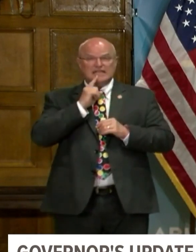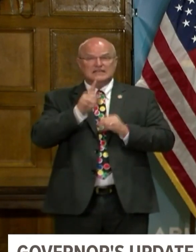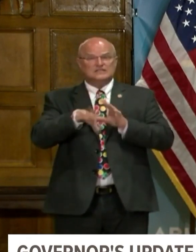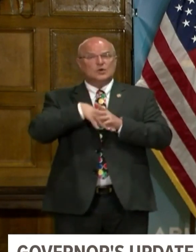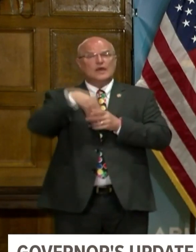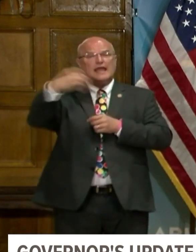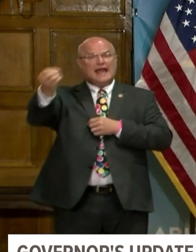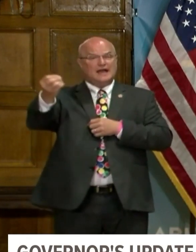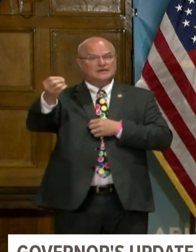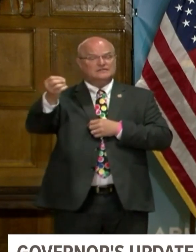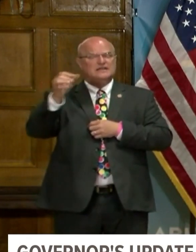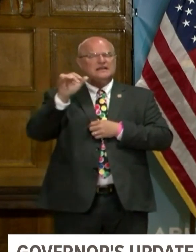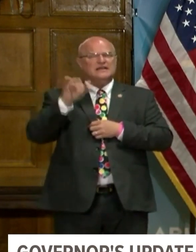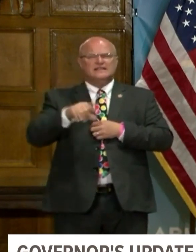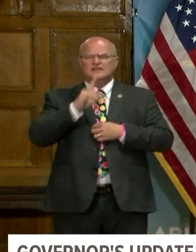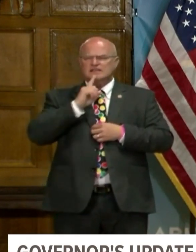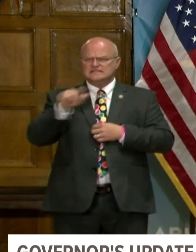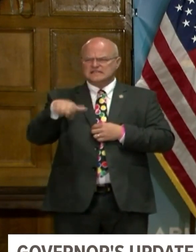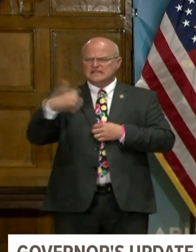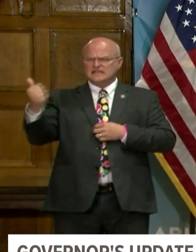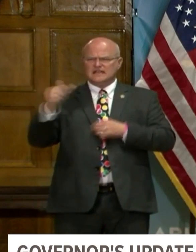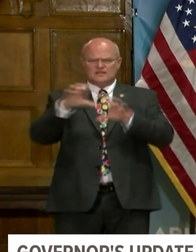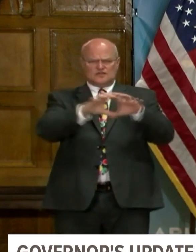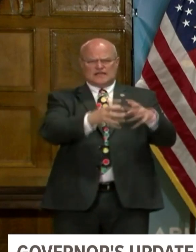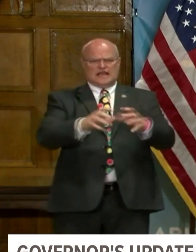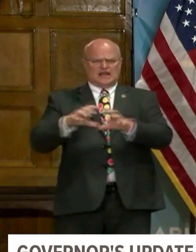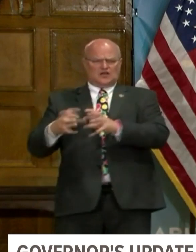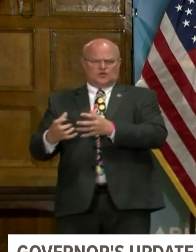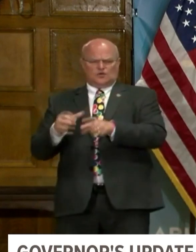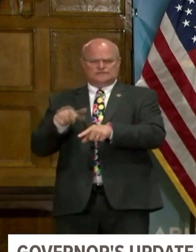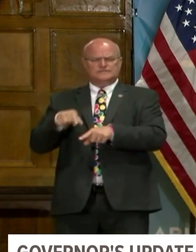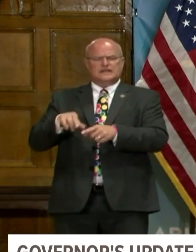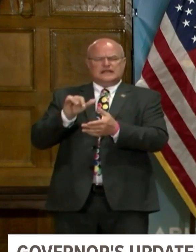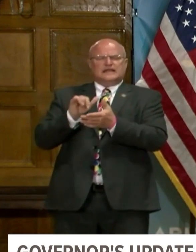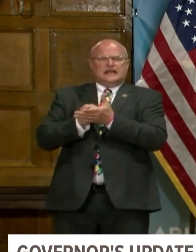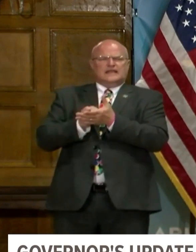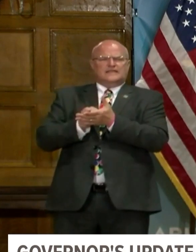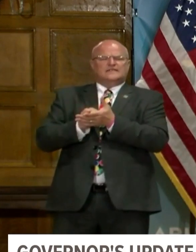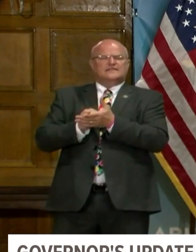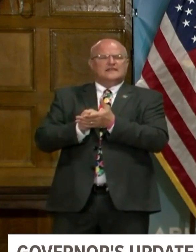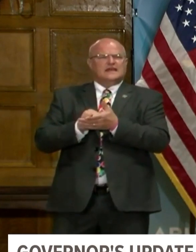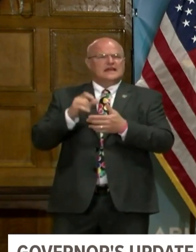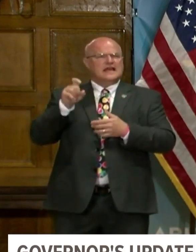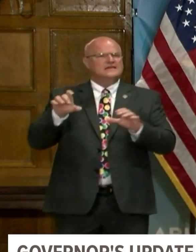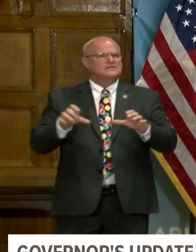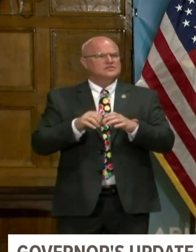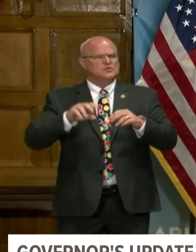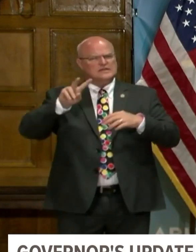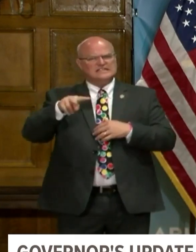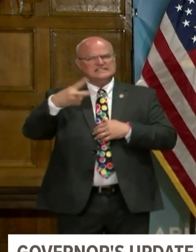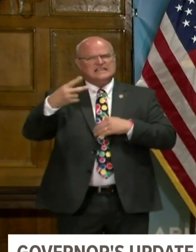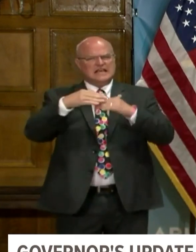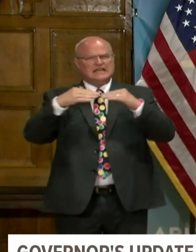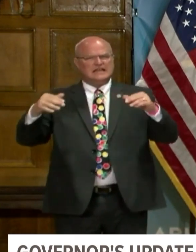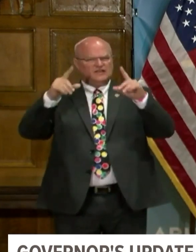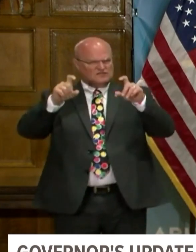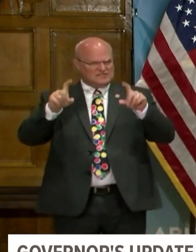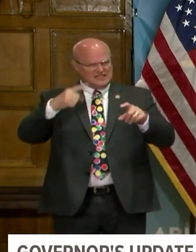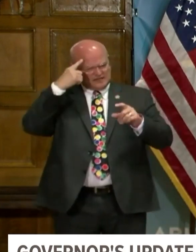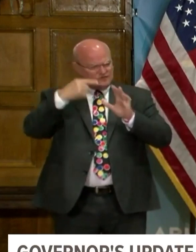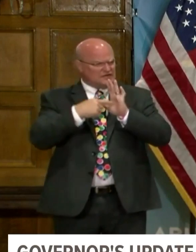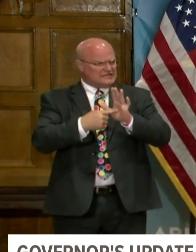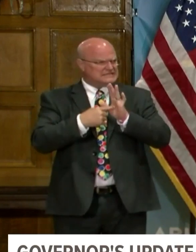going out. There's another category in which there's have to do a second level of test.